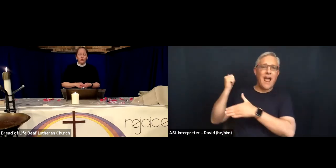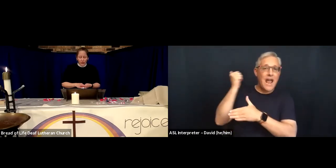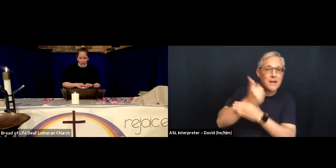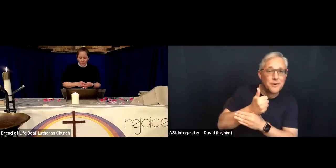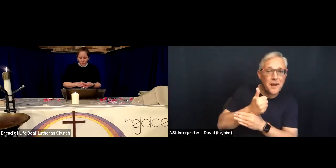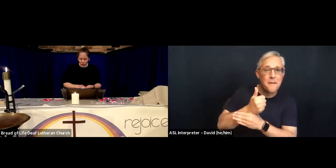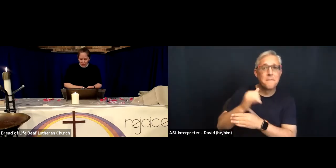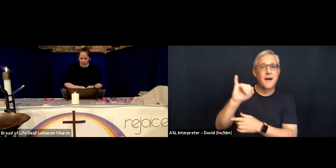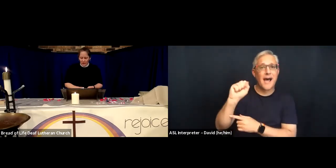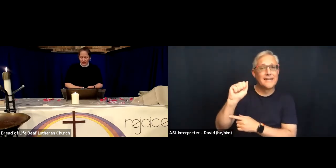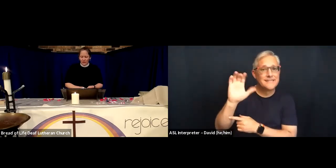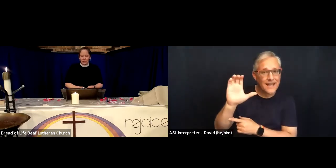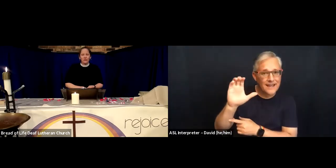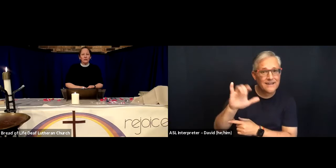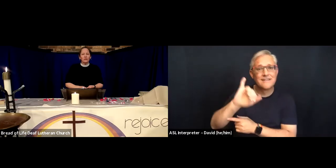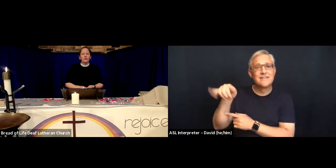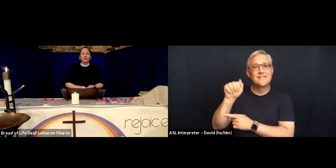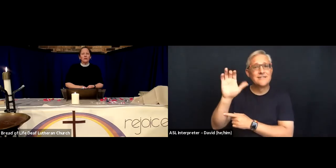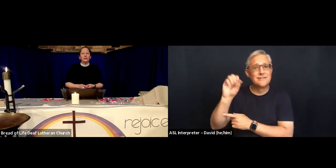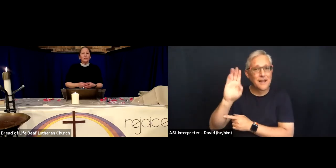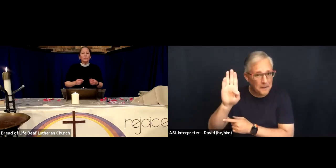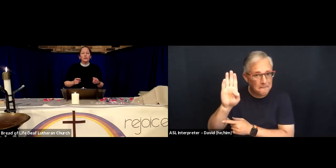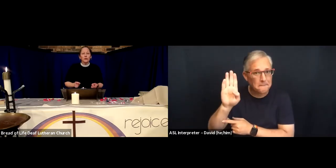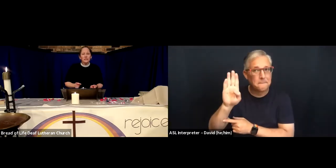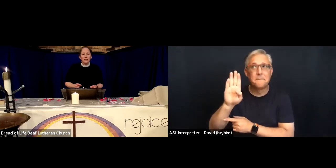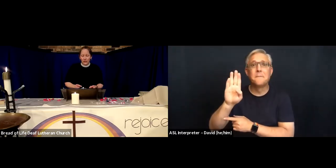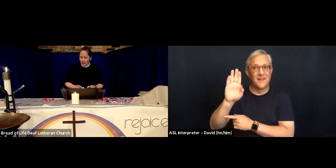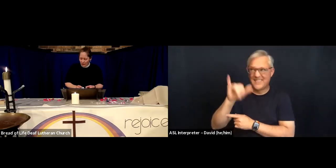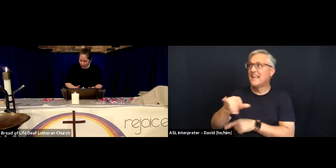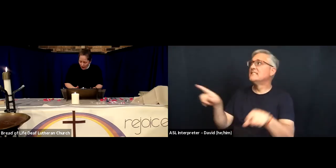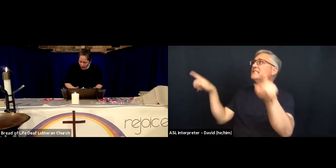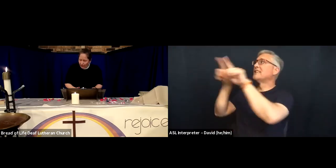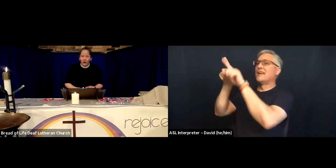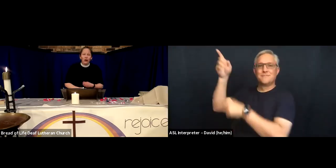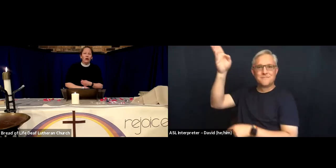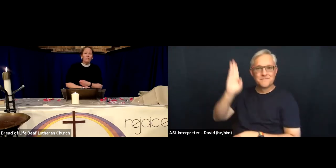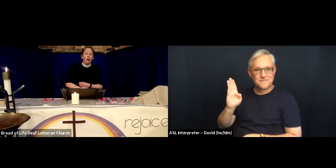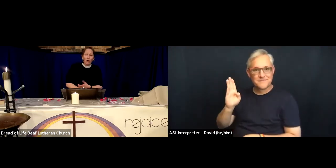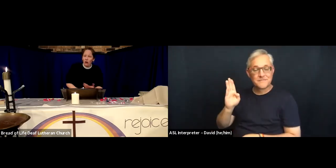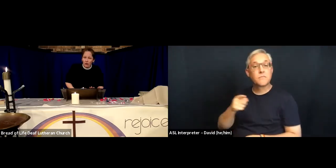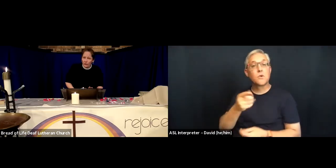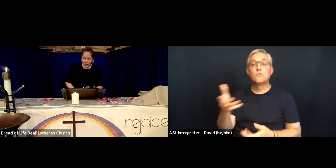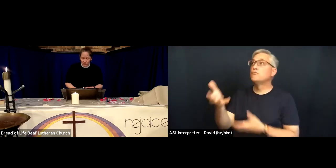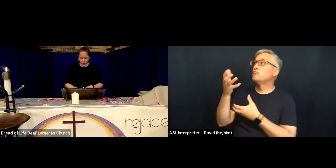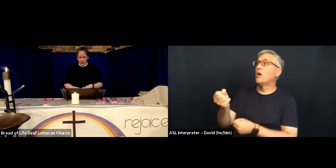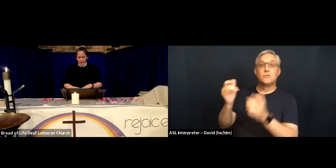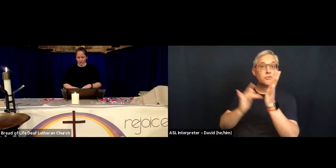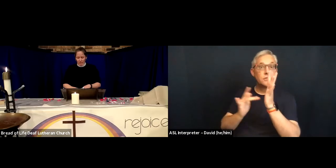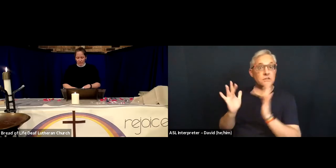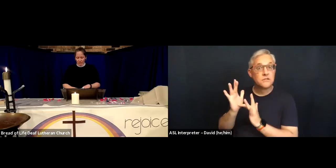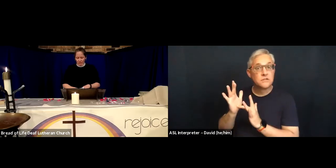When you trust in Jesus, you are trusting in the God of all